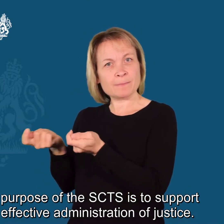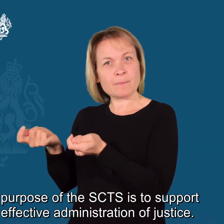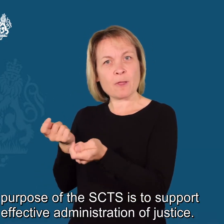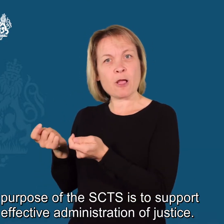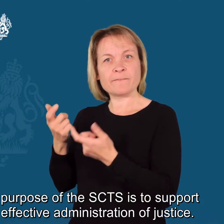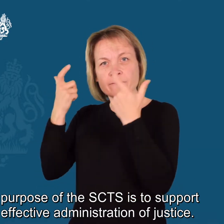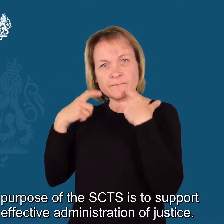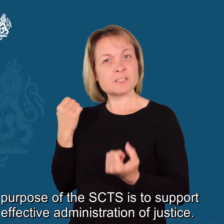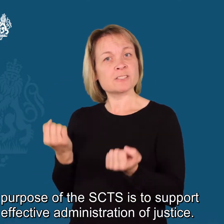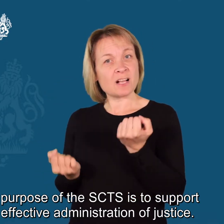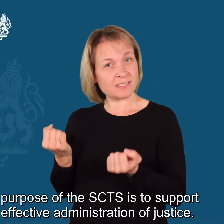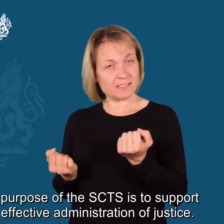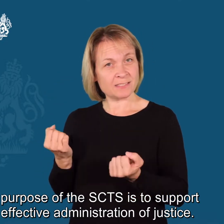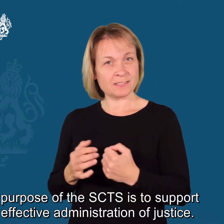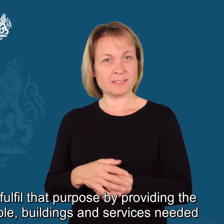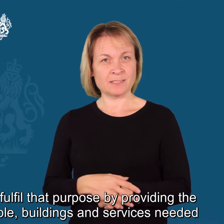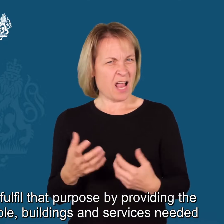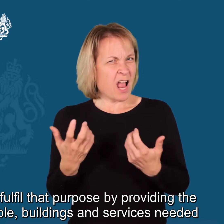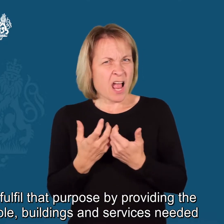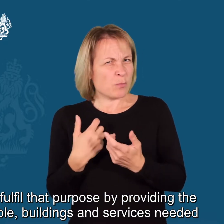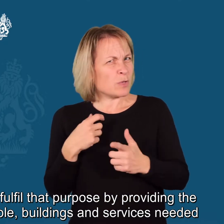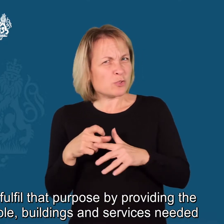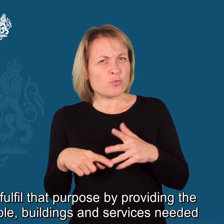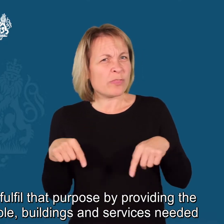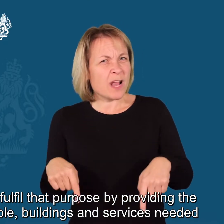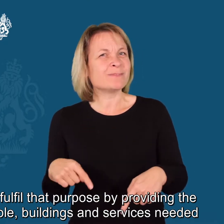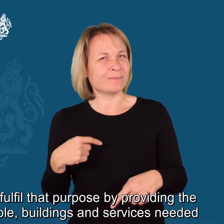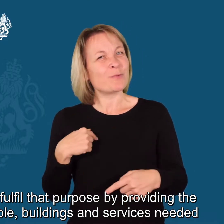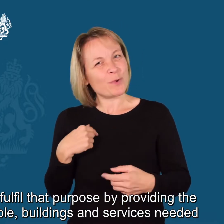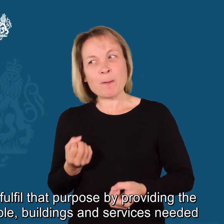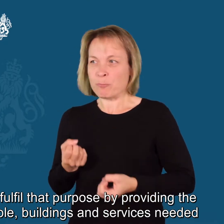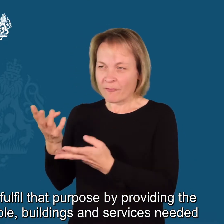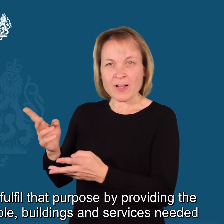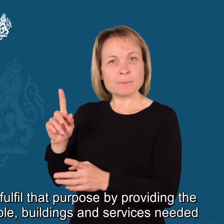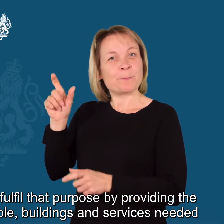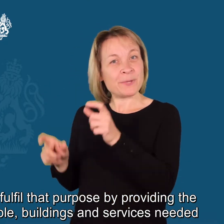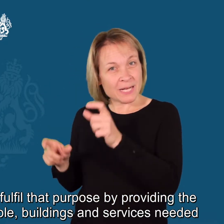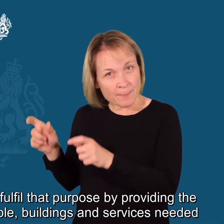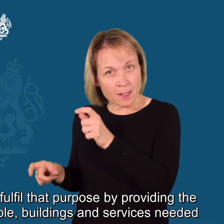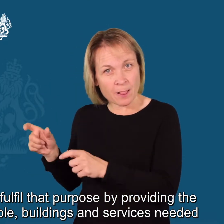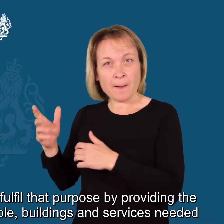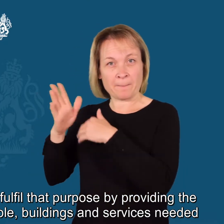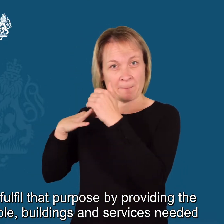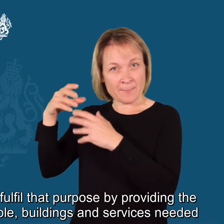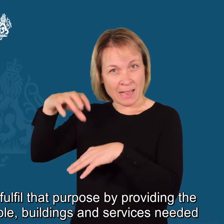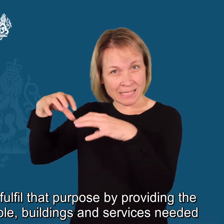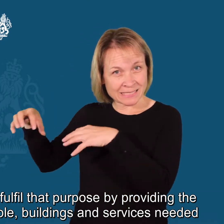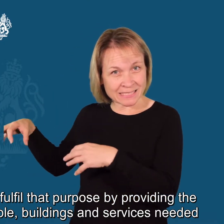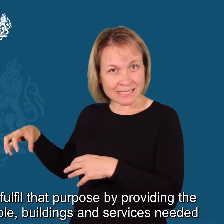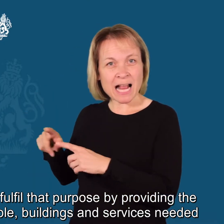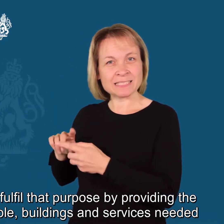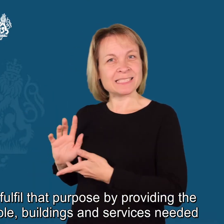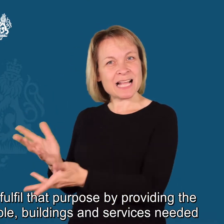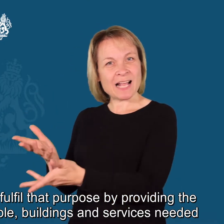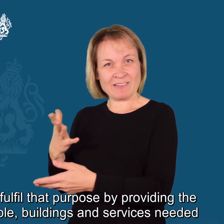justice. We fulfil that purpose by providing the people, buildings and services needed to support the